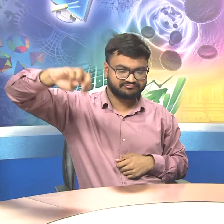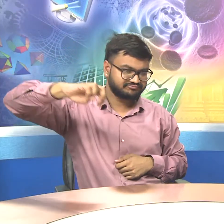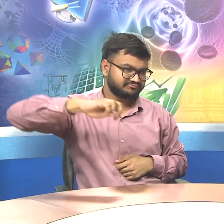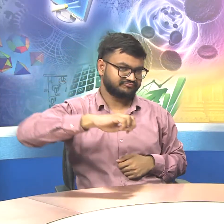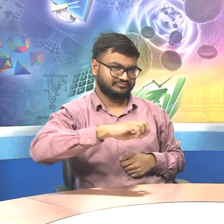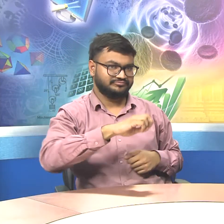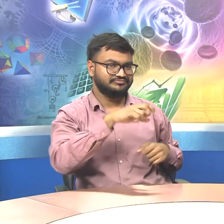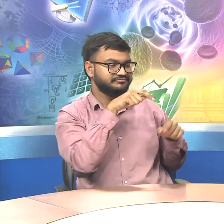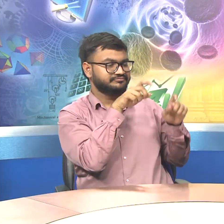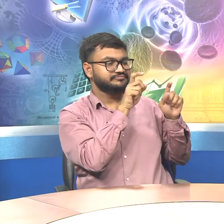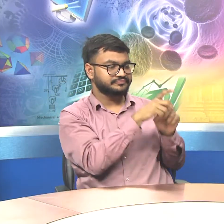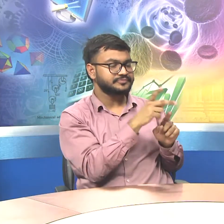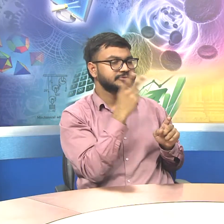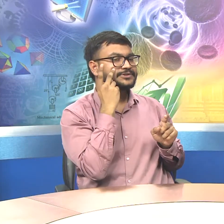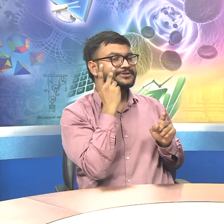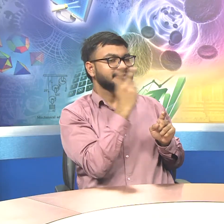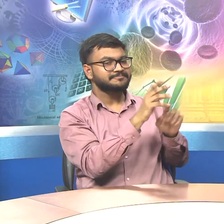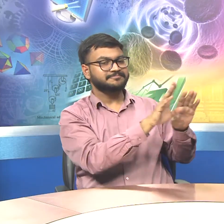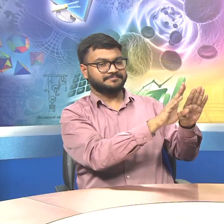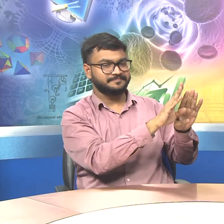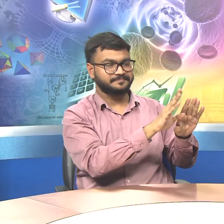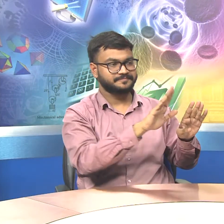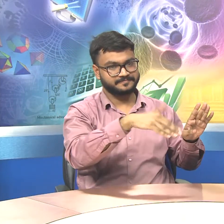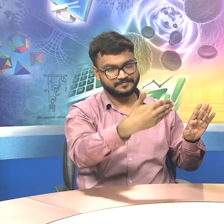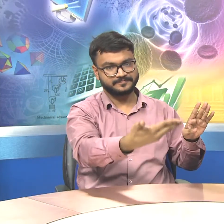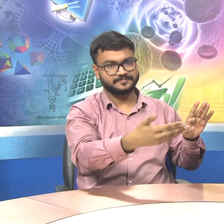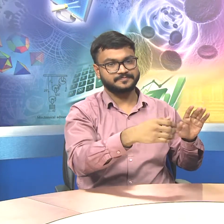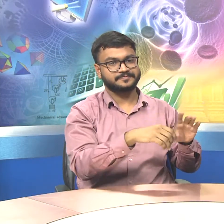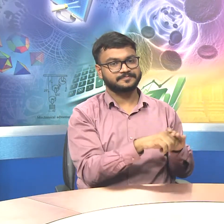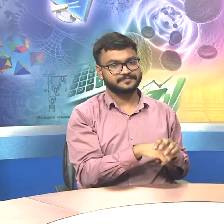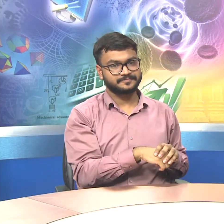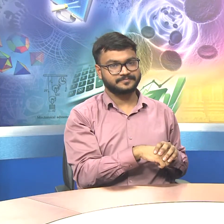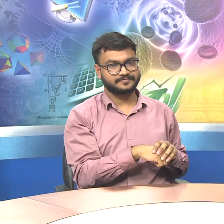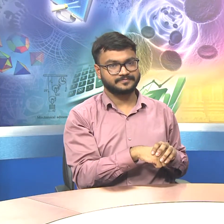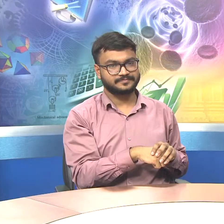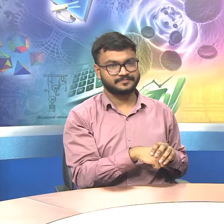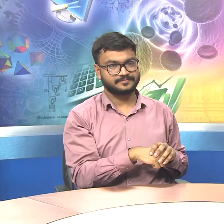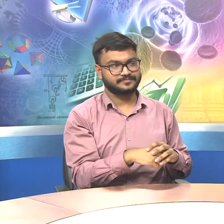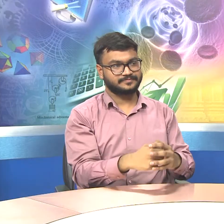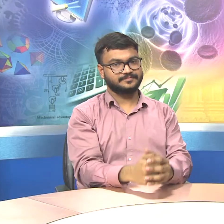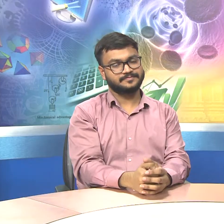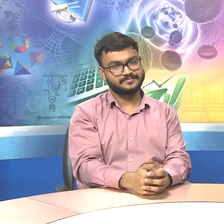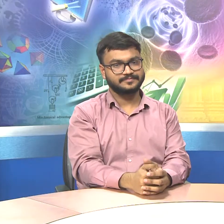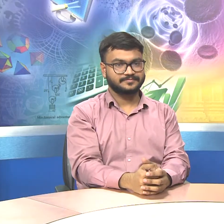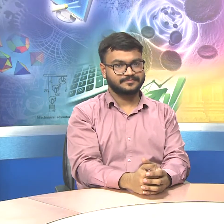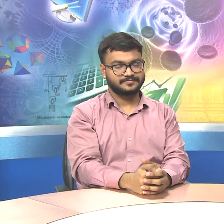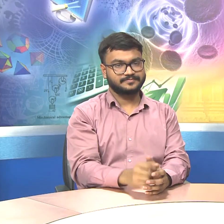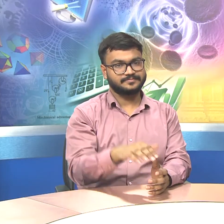and the upstairs and the stairs is on the left side.